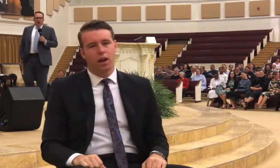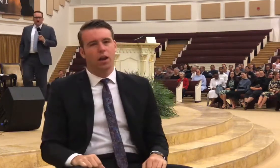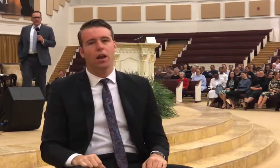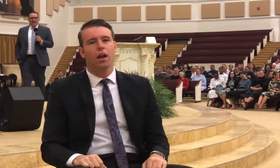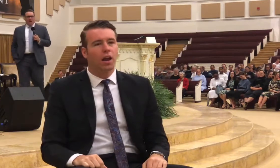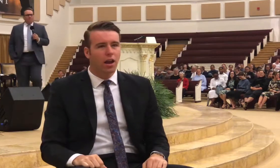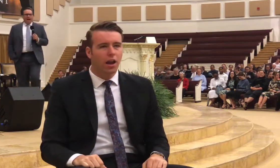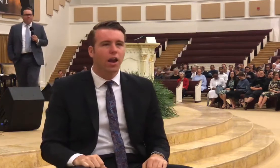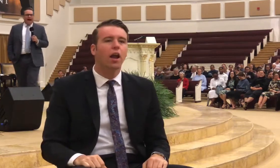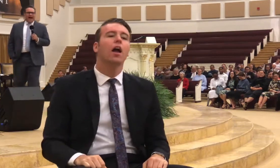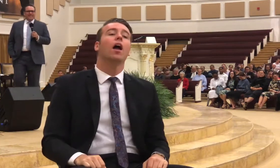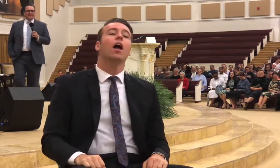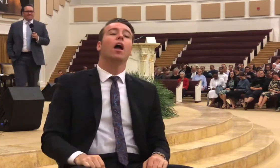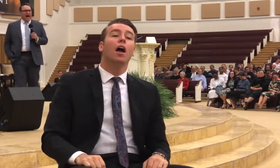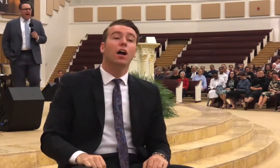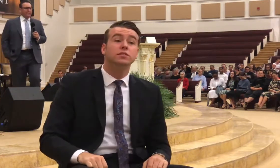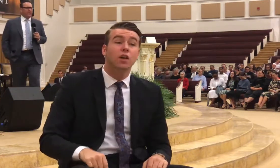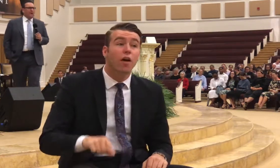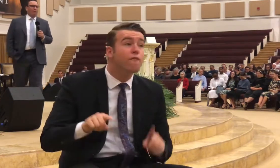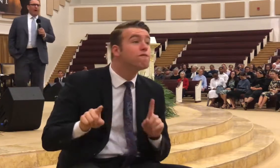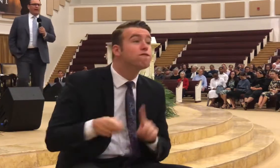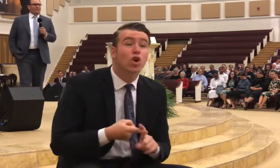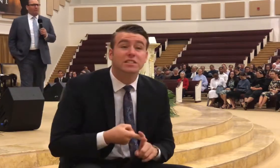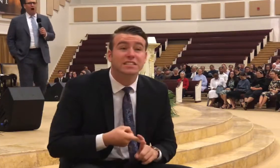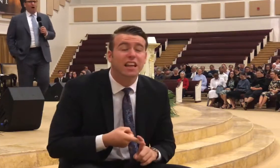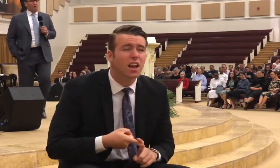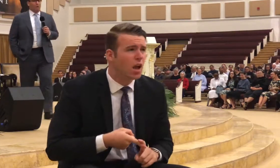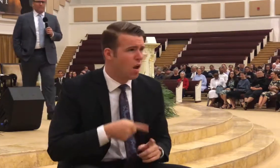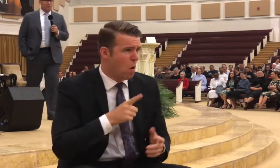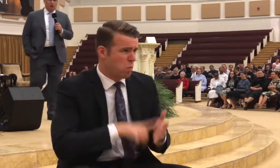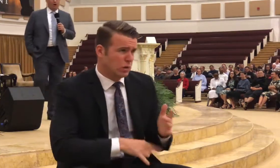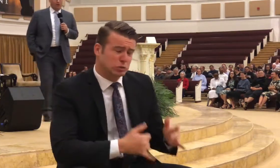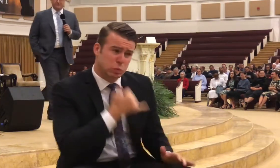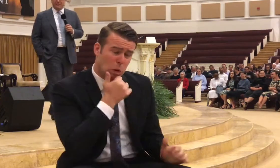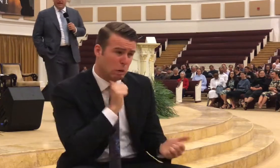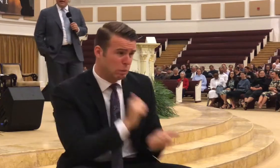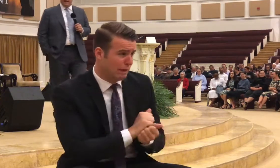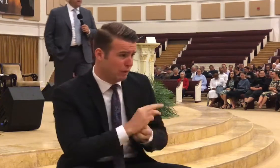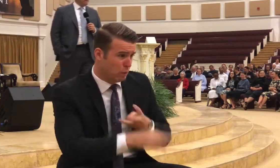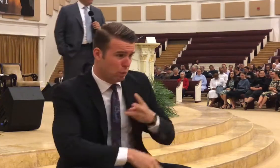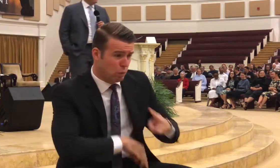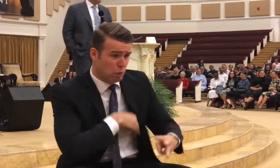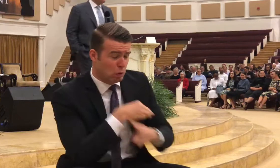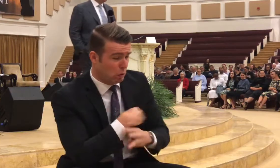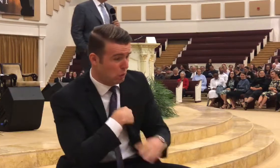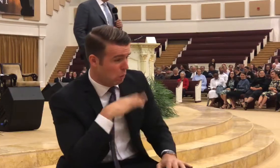The first thing on my mind is not what's wrong with the world today.